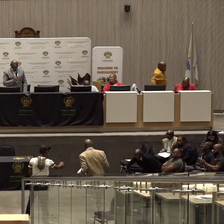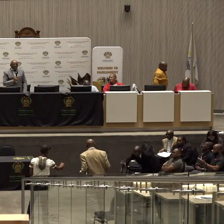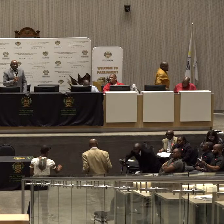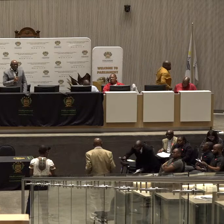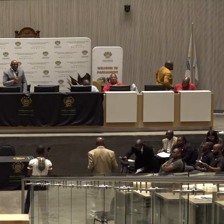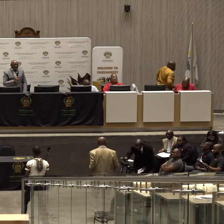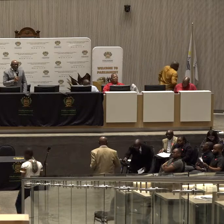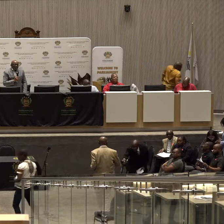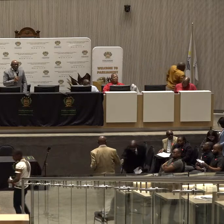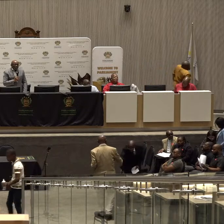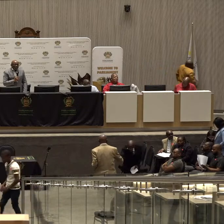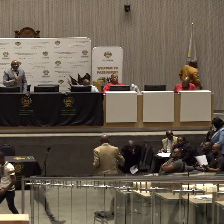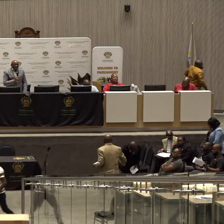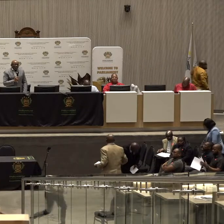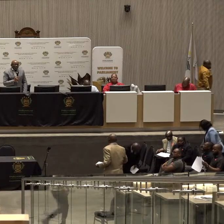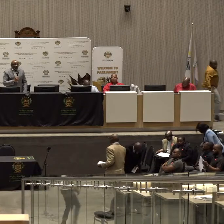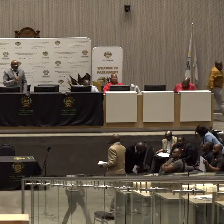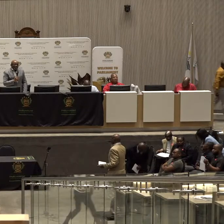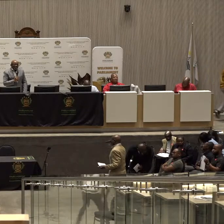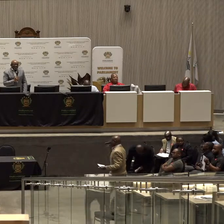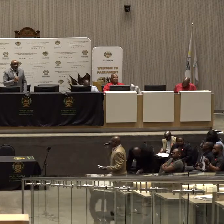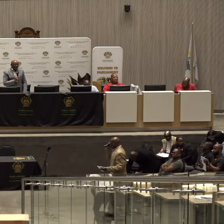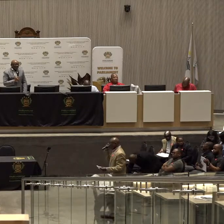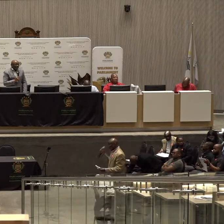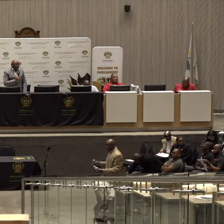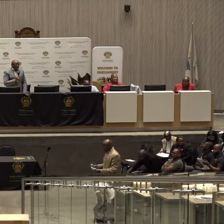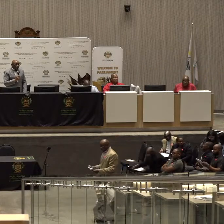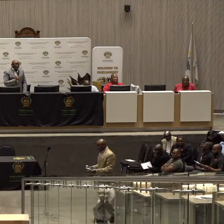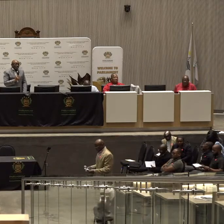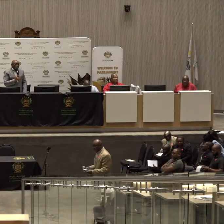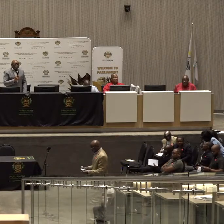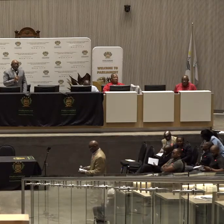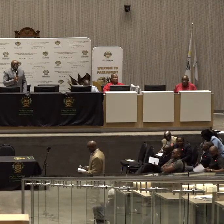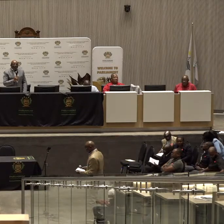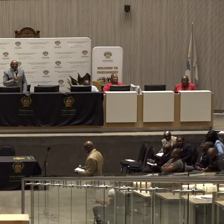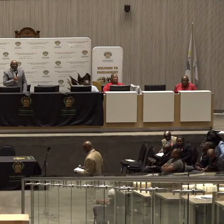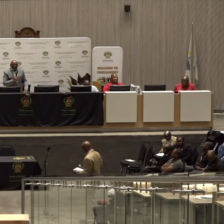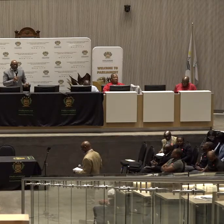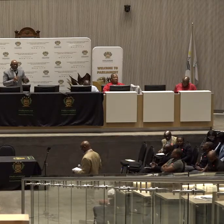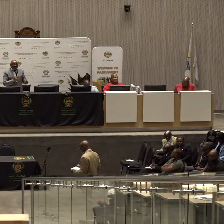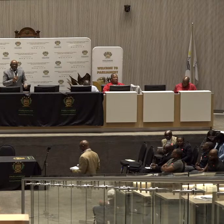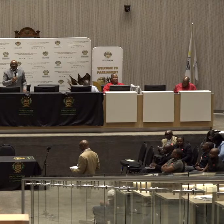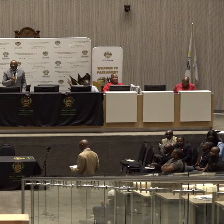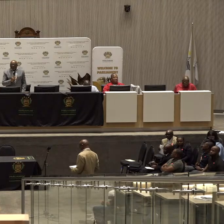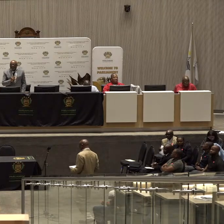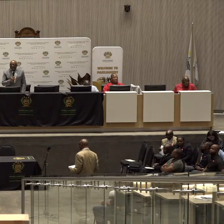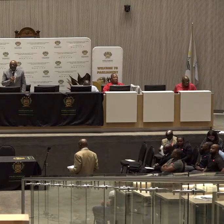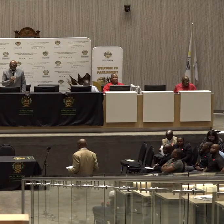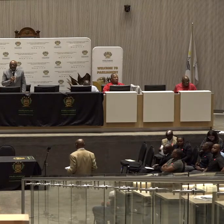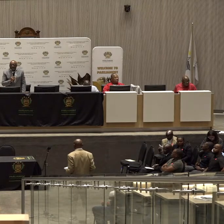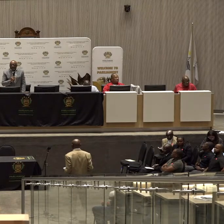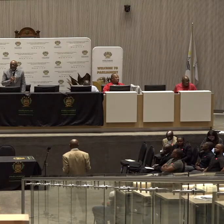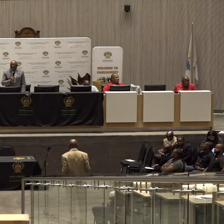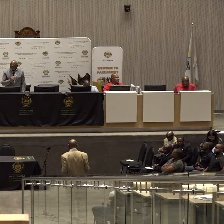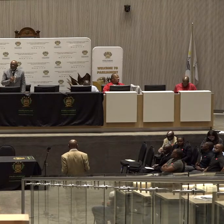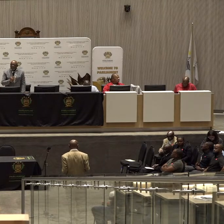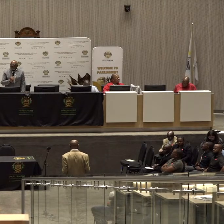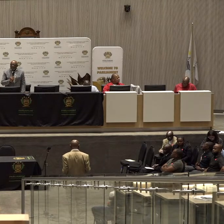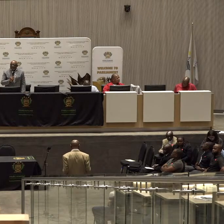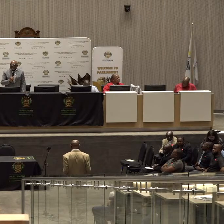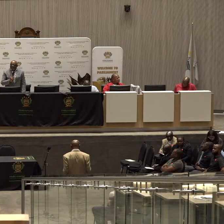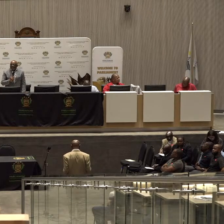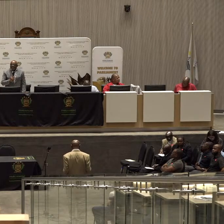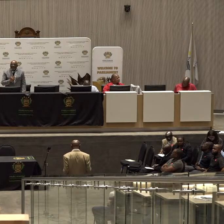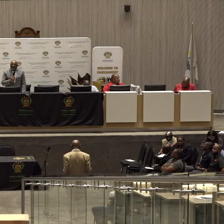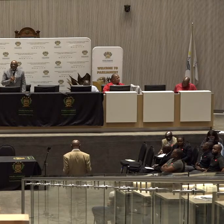the next round so that as we finish this round of interpretation we continue on the SEC second round